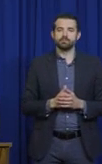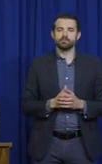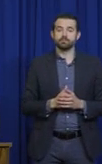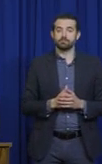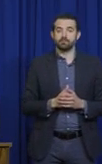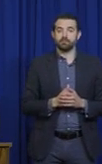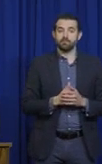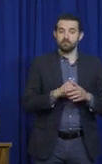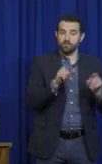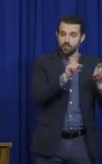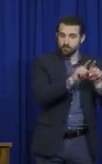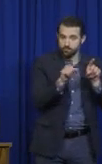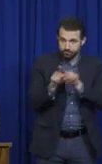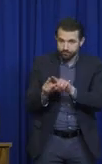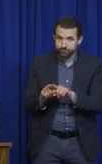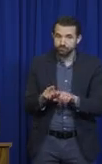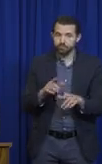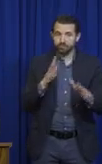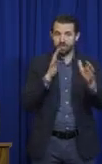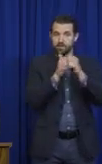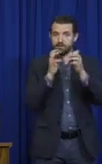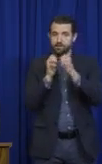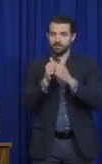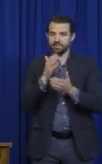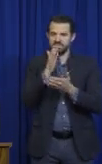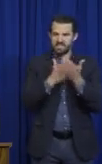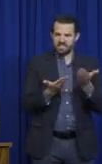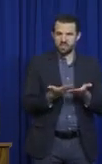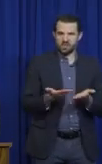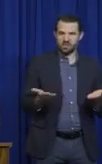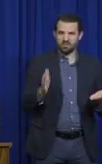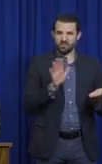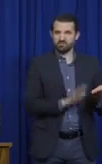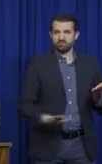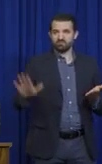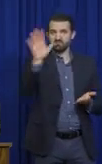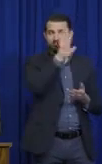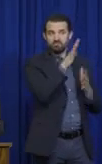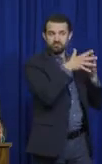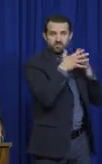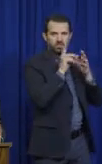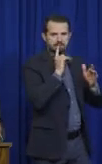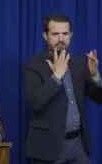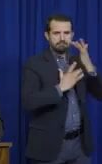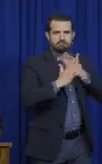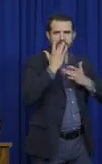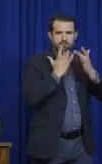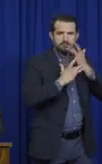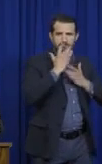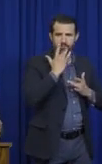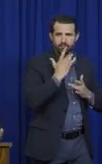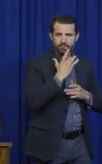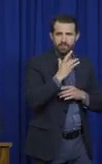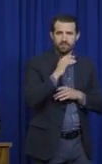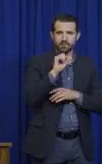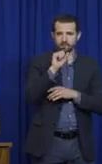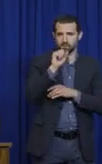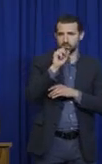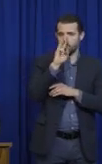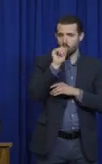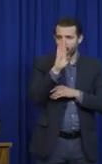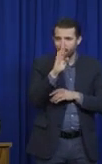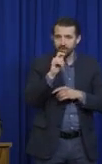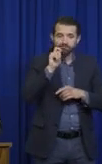pieces of equipment that have been in short supply nationwide. One are the swabs that are used to conduct the